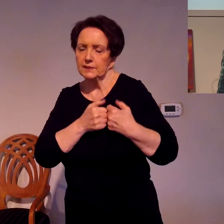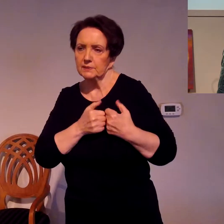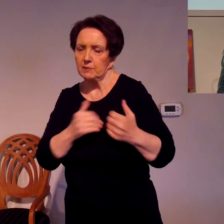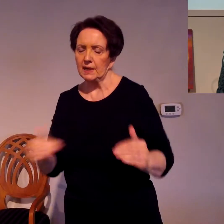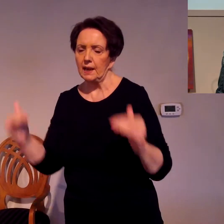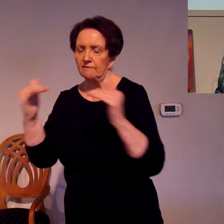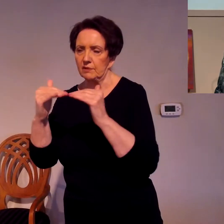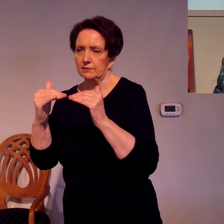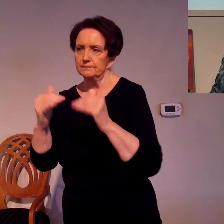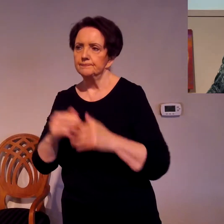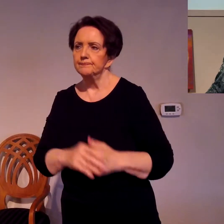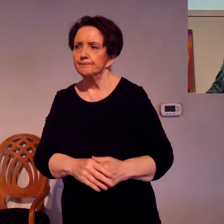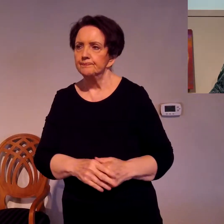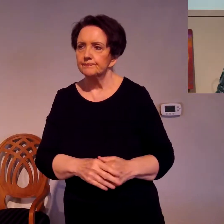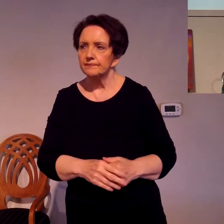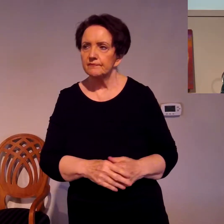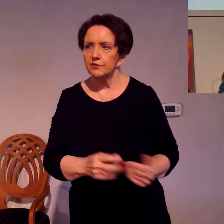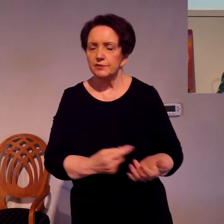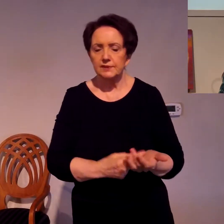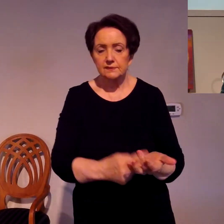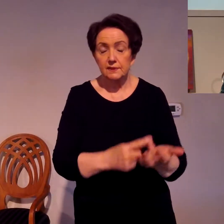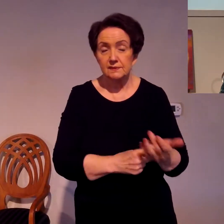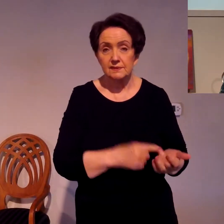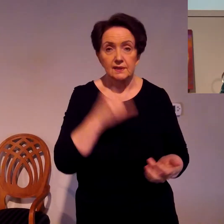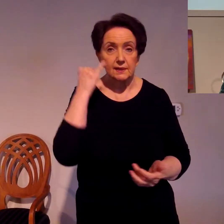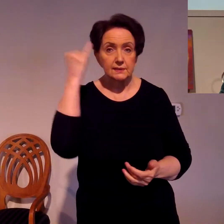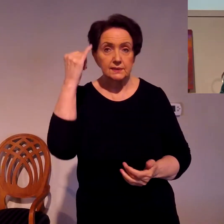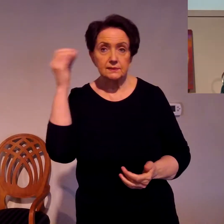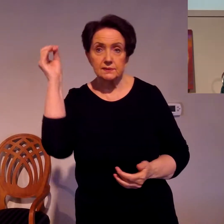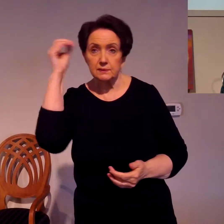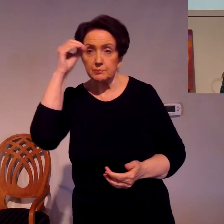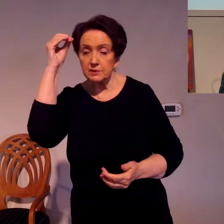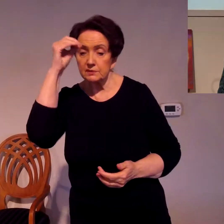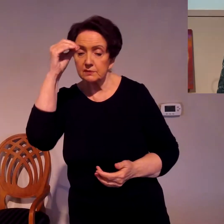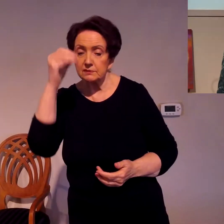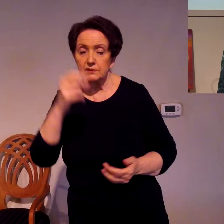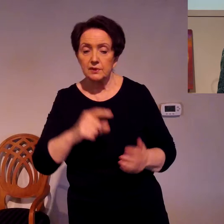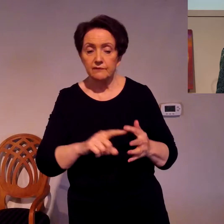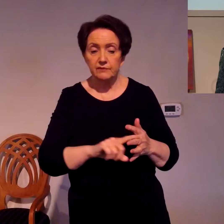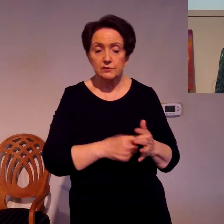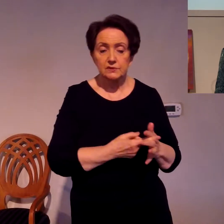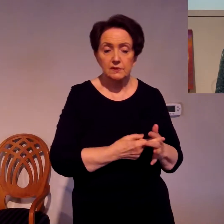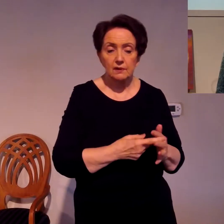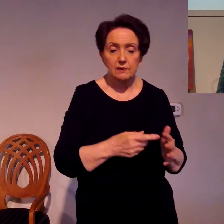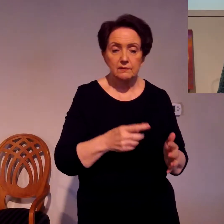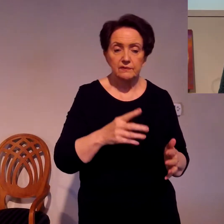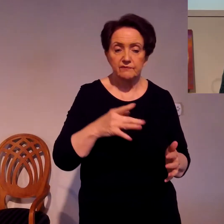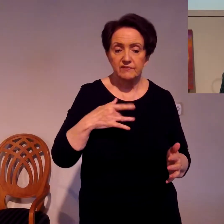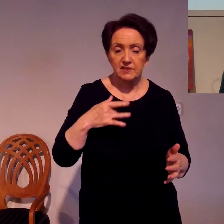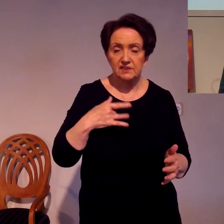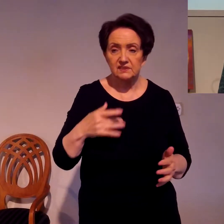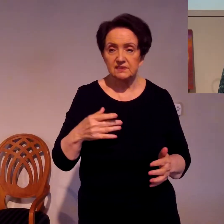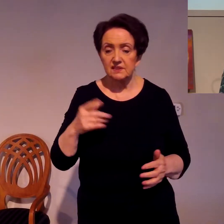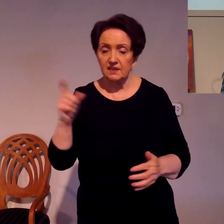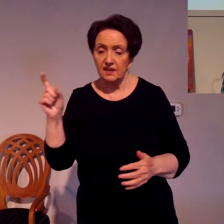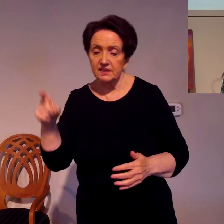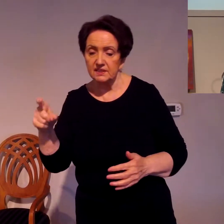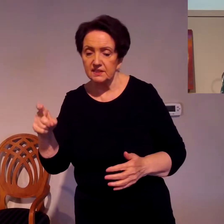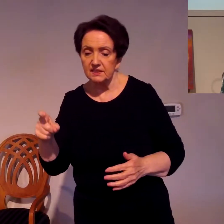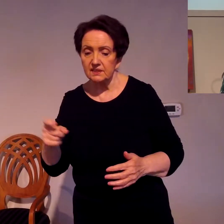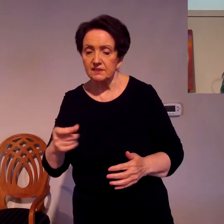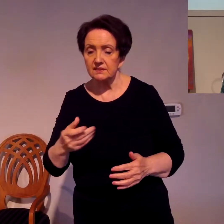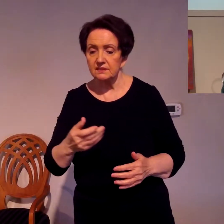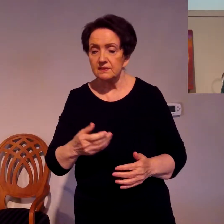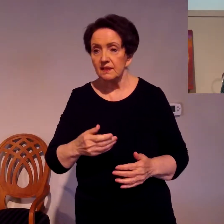And so if you're talking about ideas and opinions, right, if you start speaking at the level of feeling and needs, that invites the other person to match